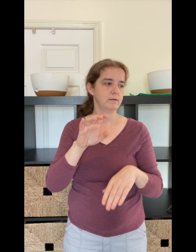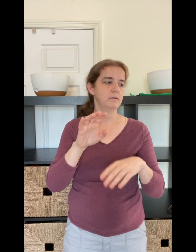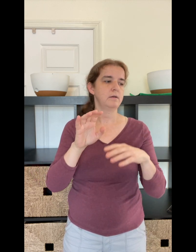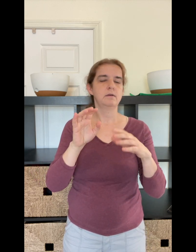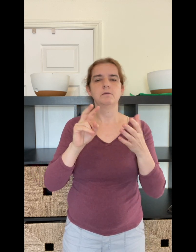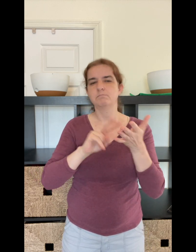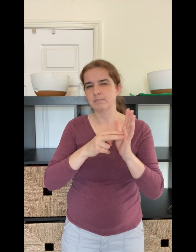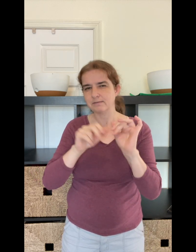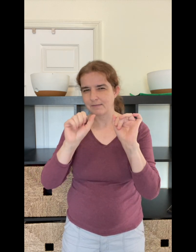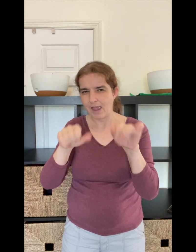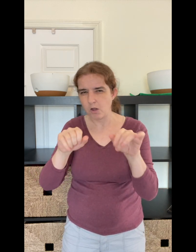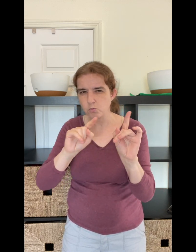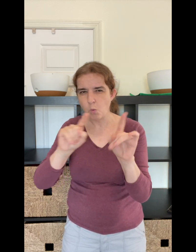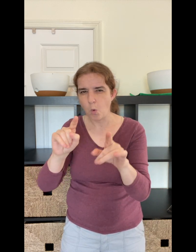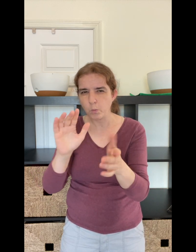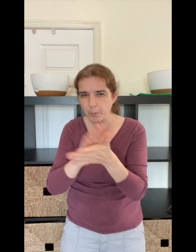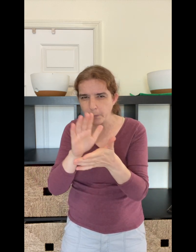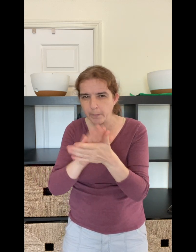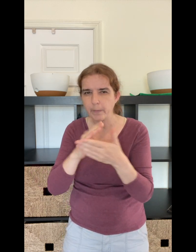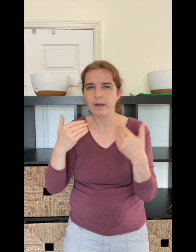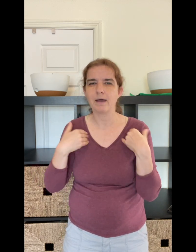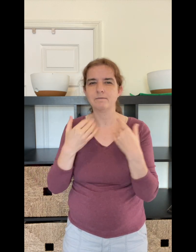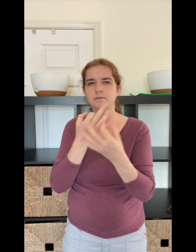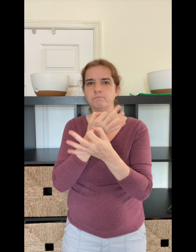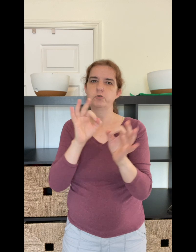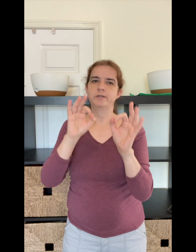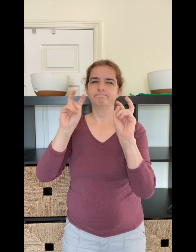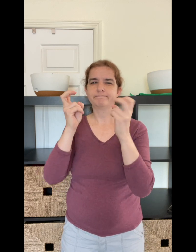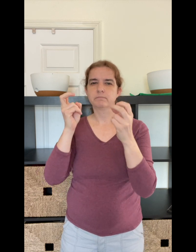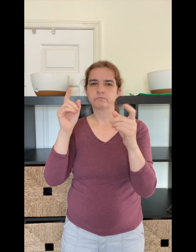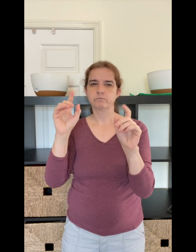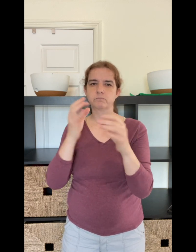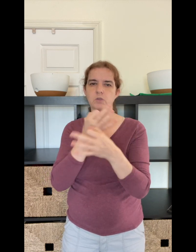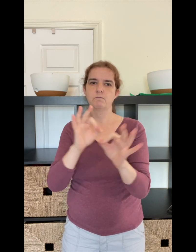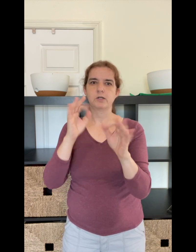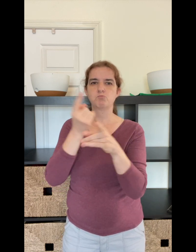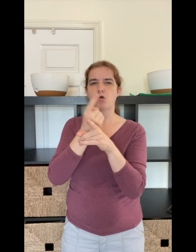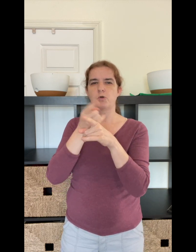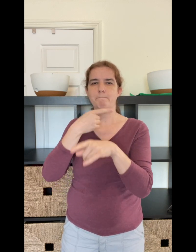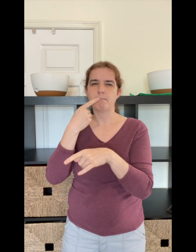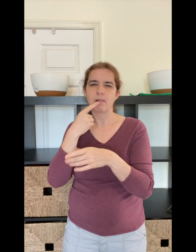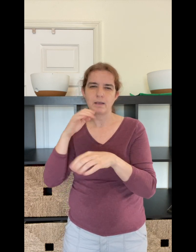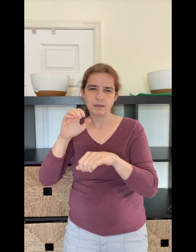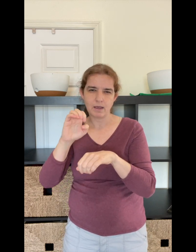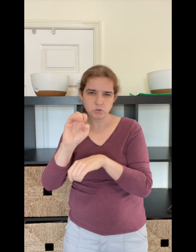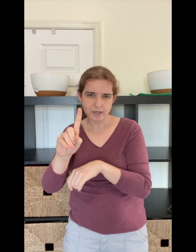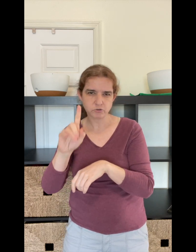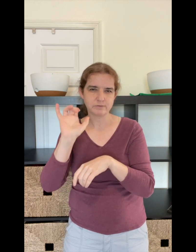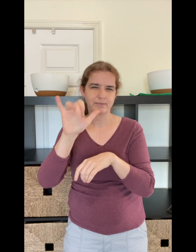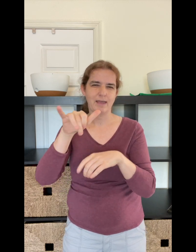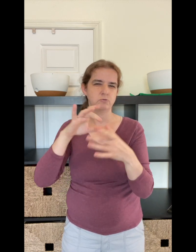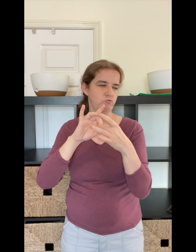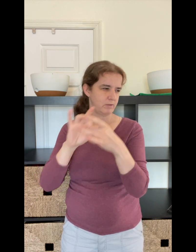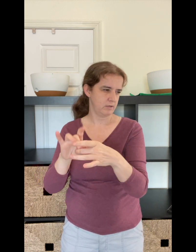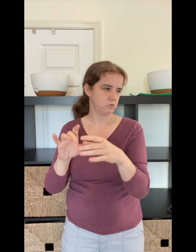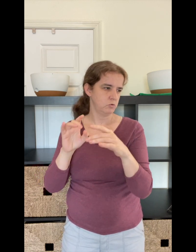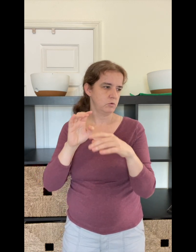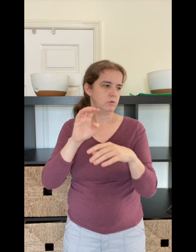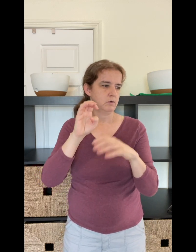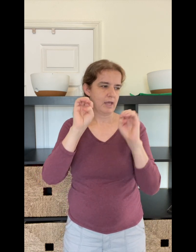access and quality. That means, can you go to school? Can you get a free and appropriate public education? That is